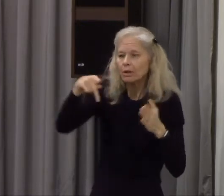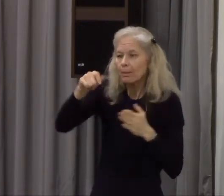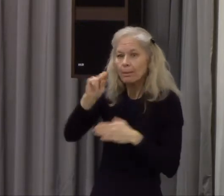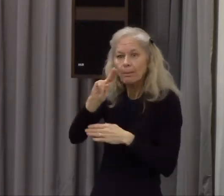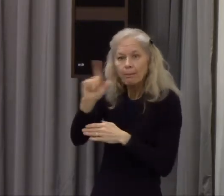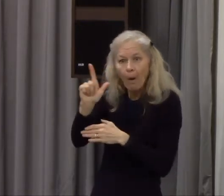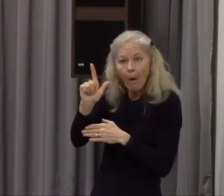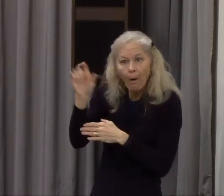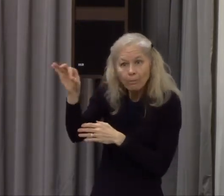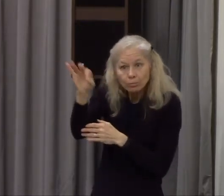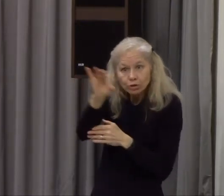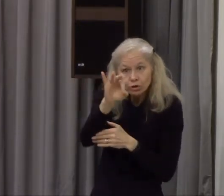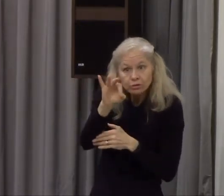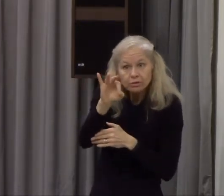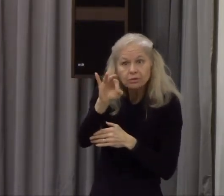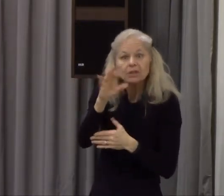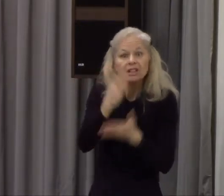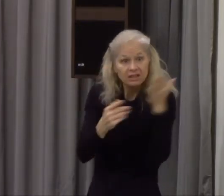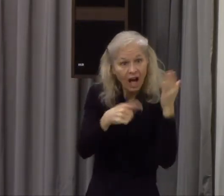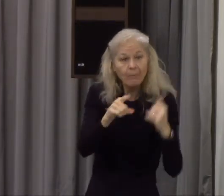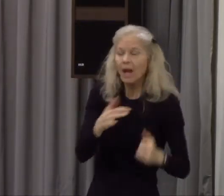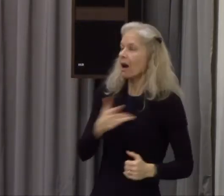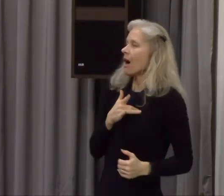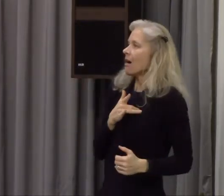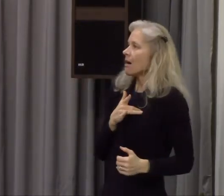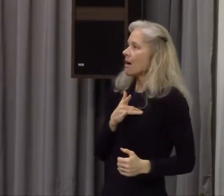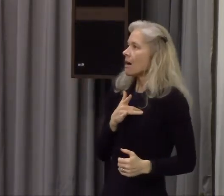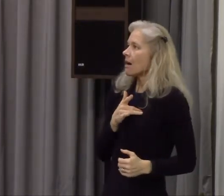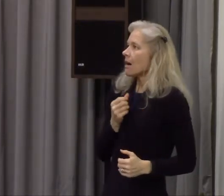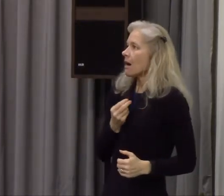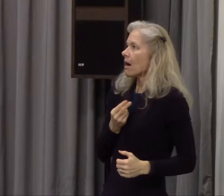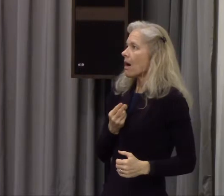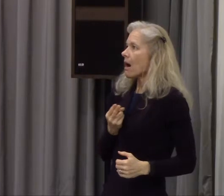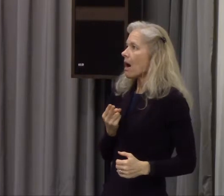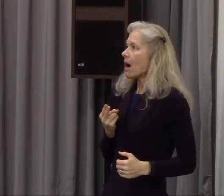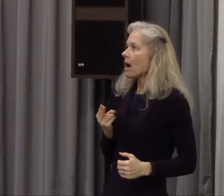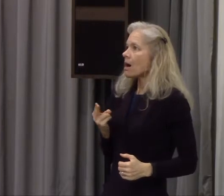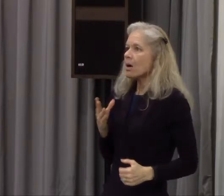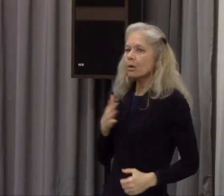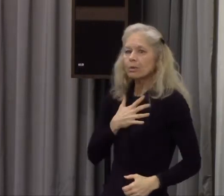Then when it was done, they could also have believed afterwards.